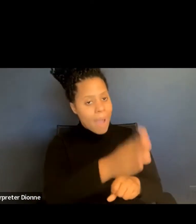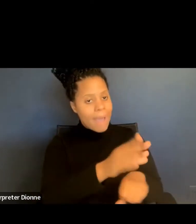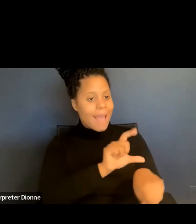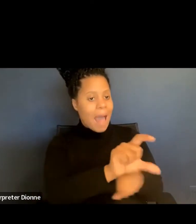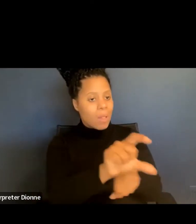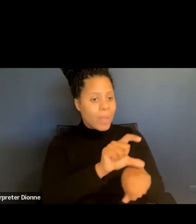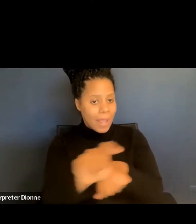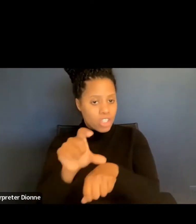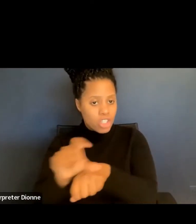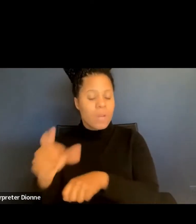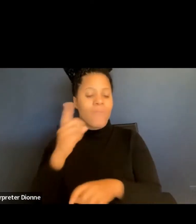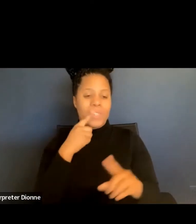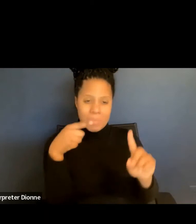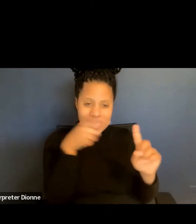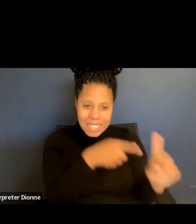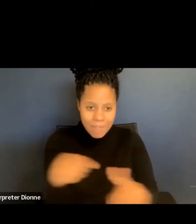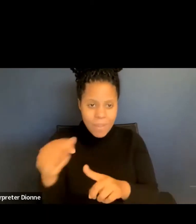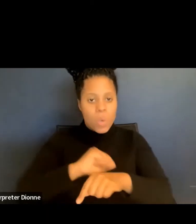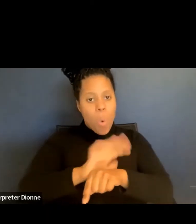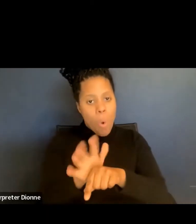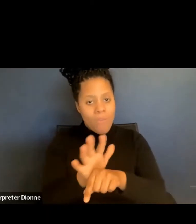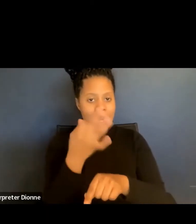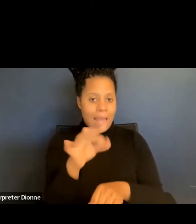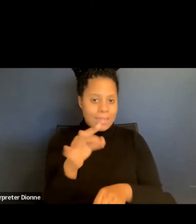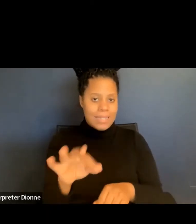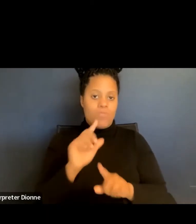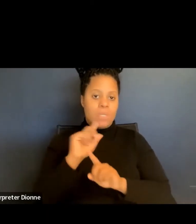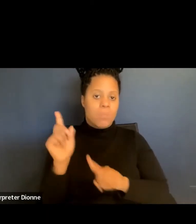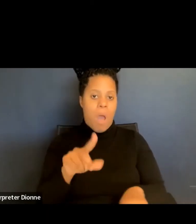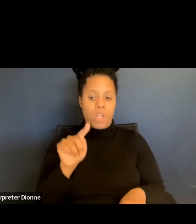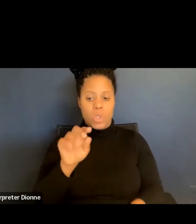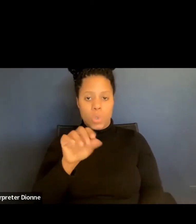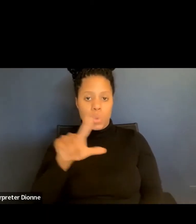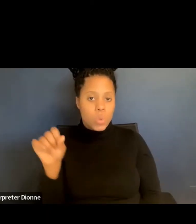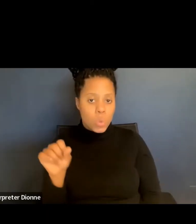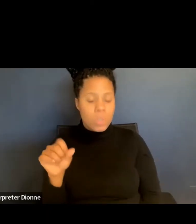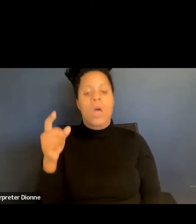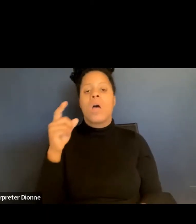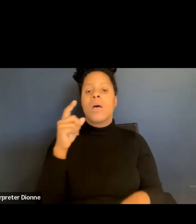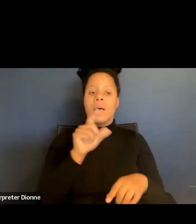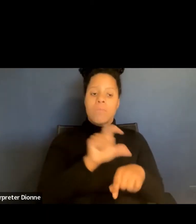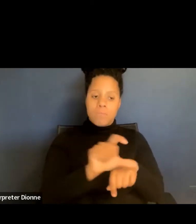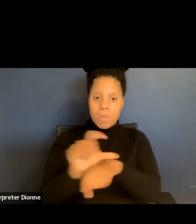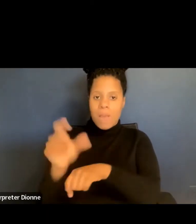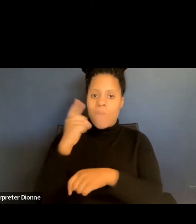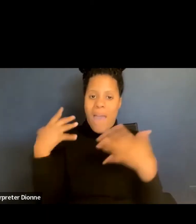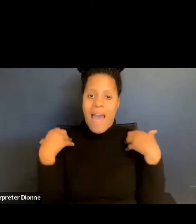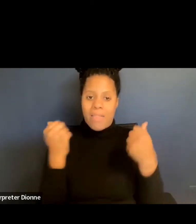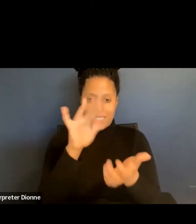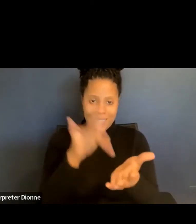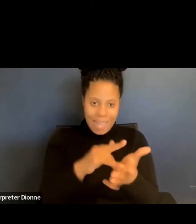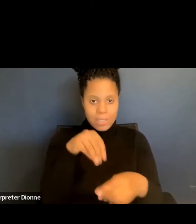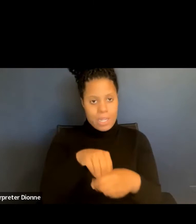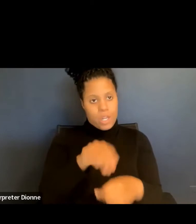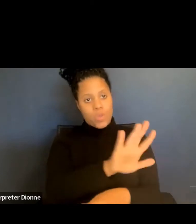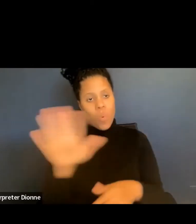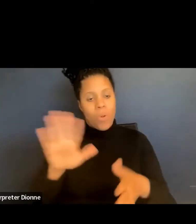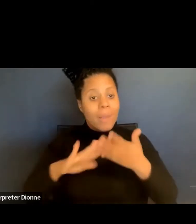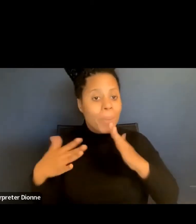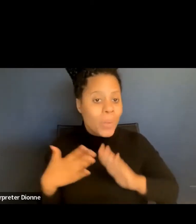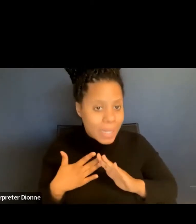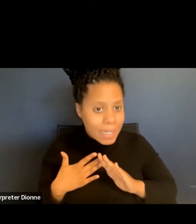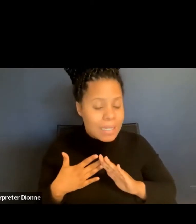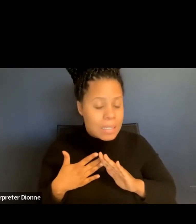specific COVID-19 response tools to health centers in your communities. These are in addition